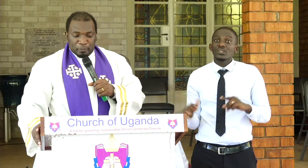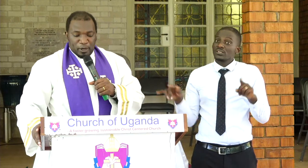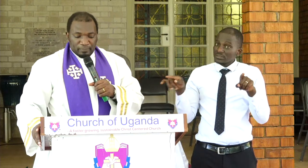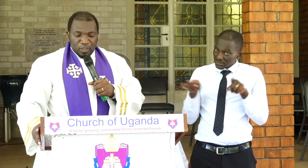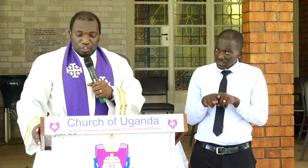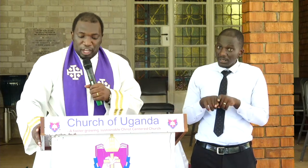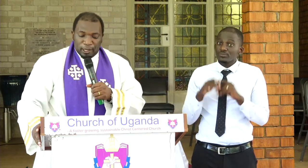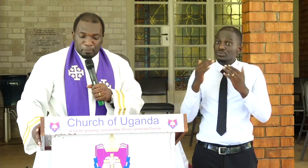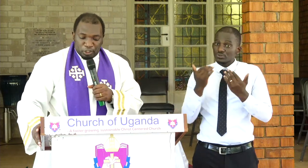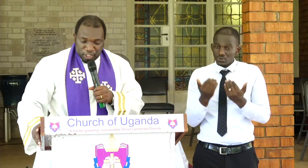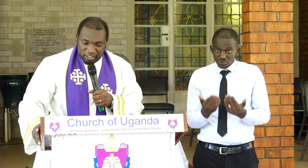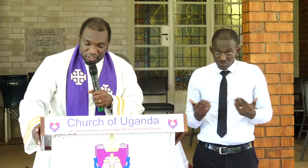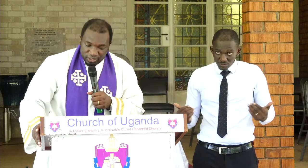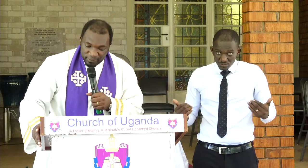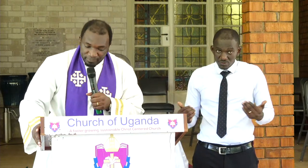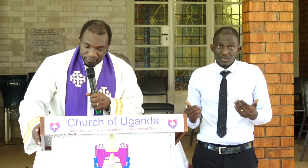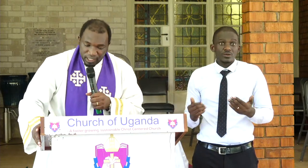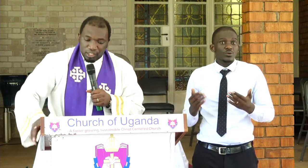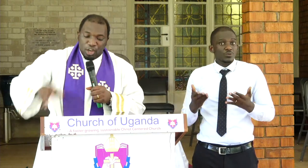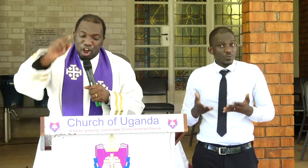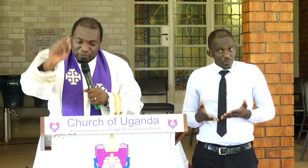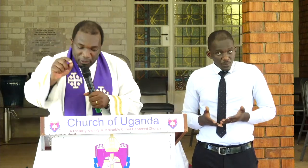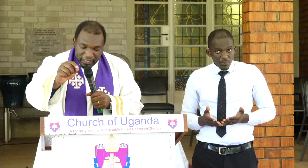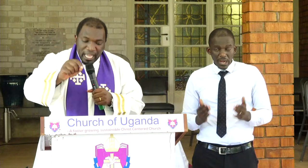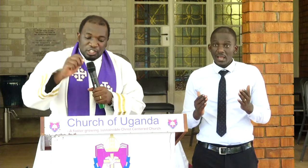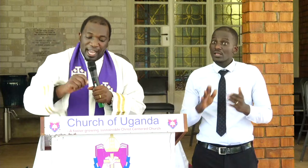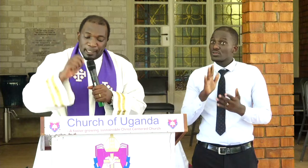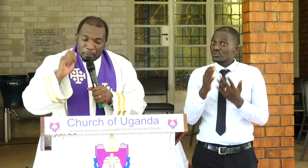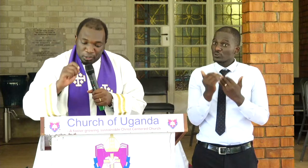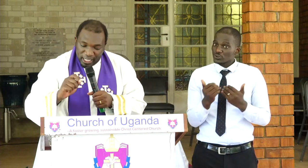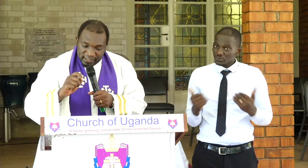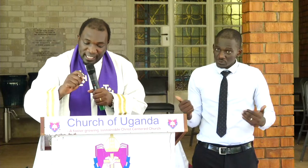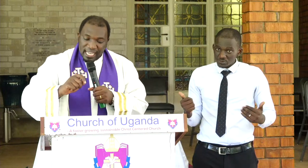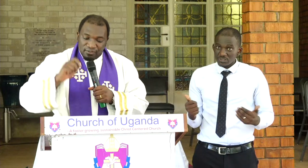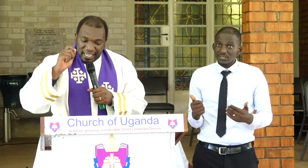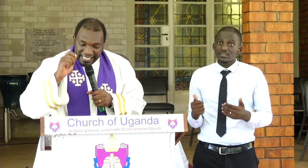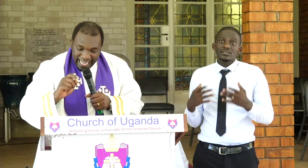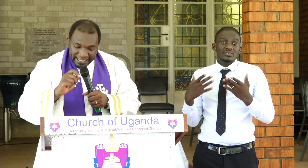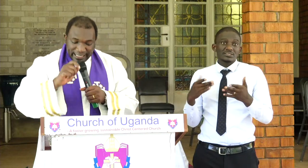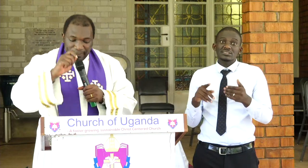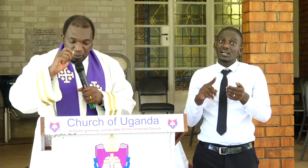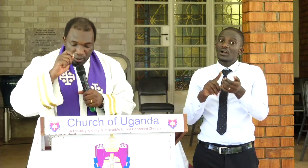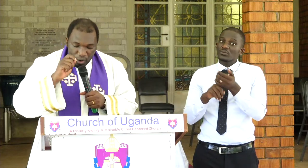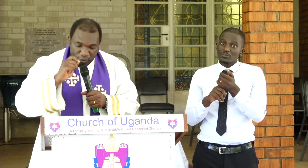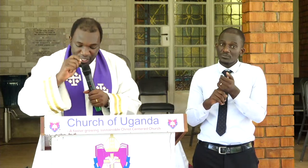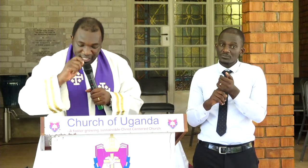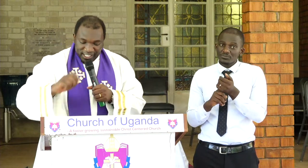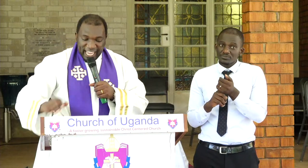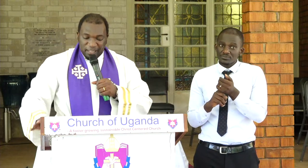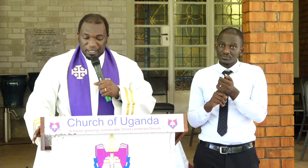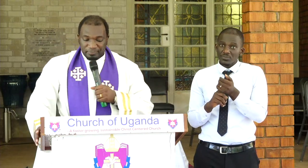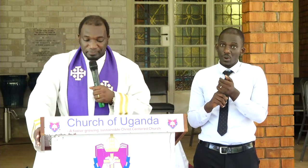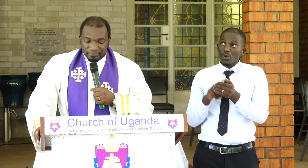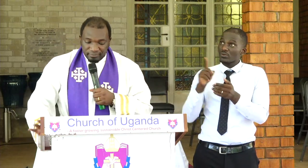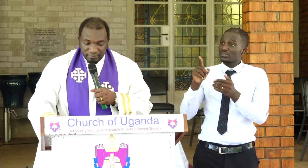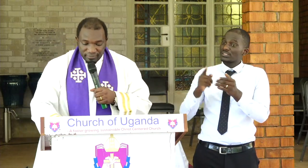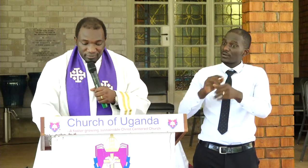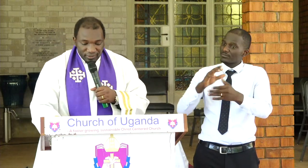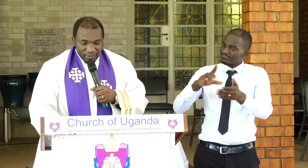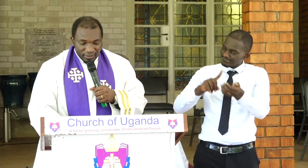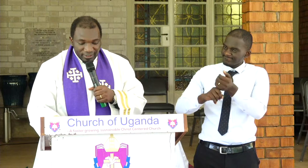your offspring shall possess, your offspring shall possess the gate of his enemy.